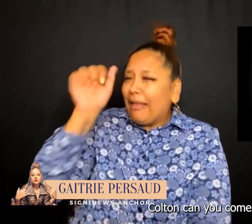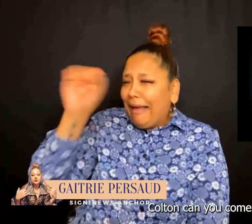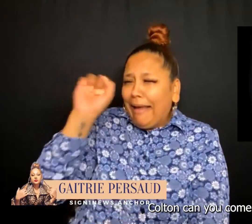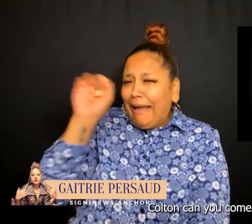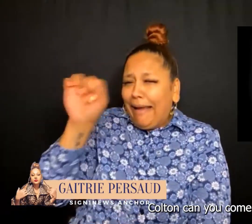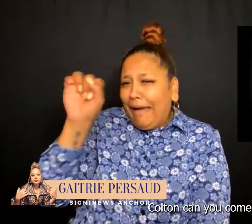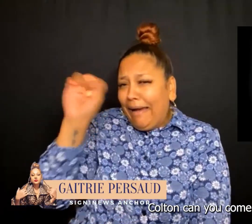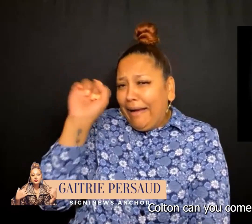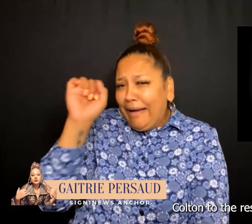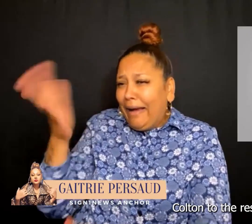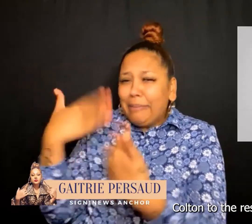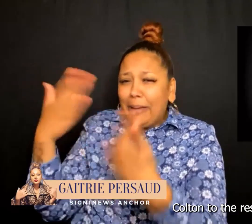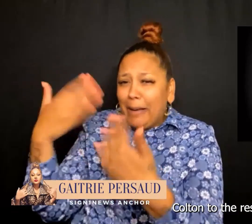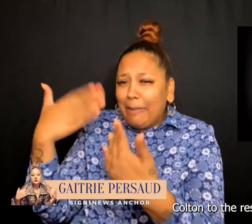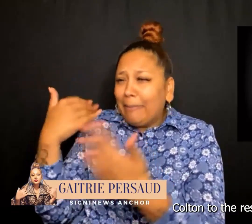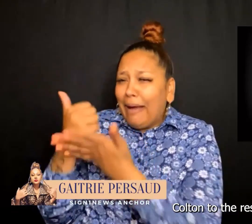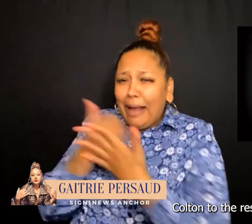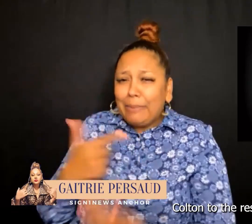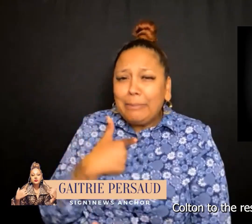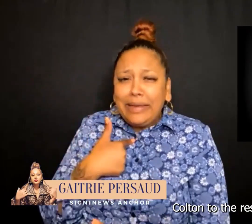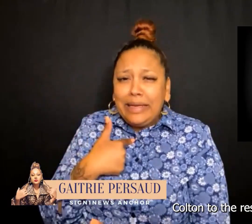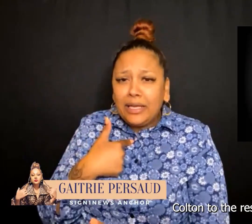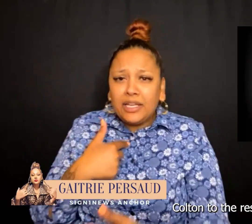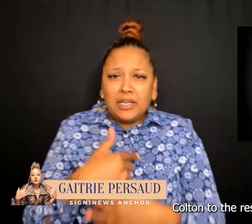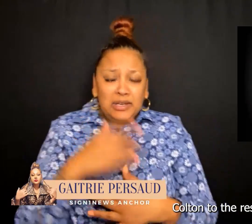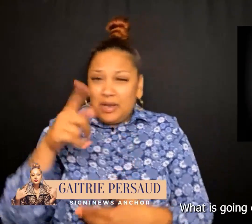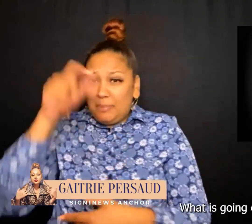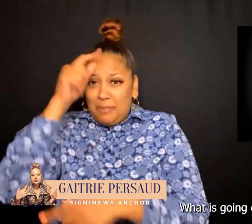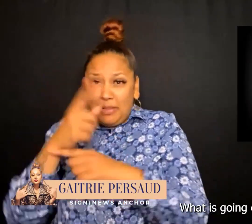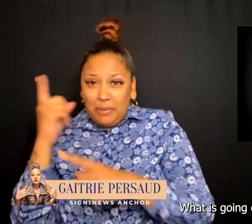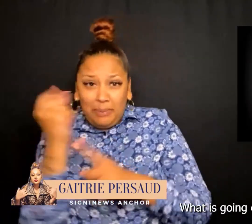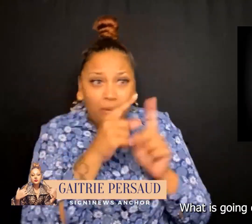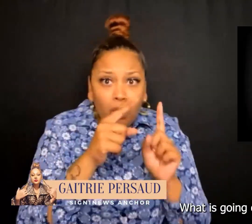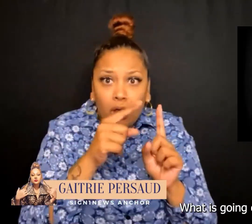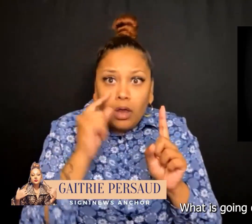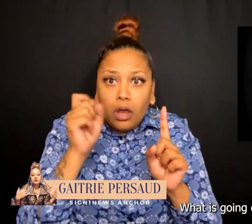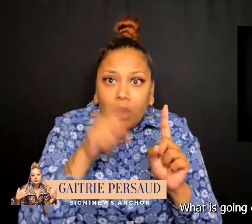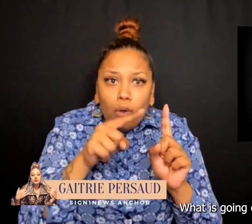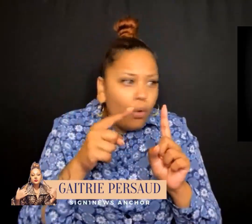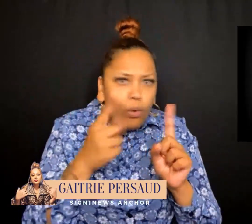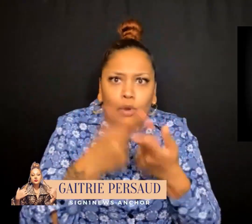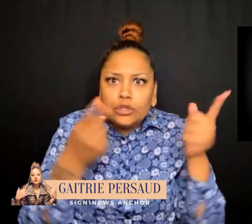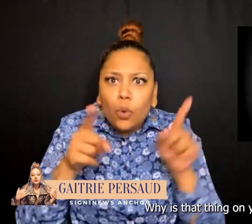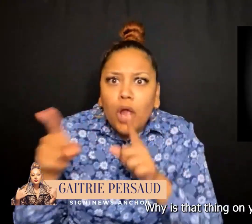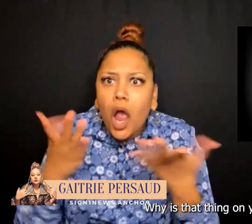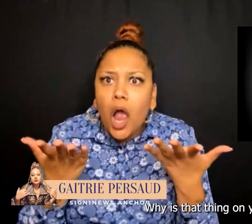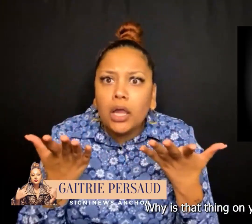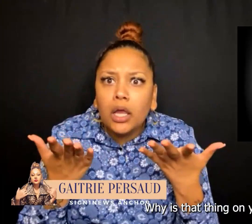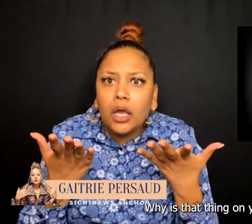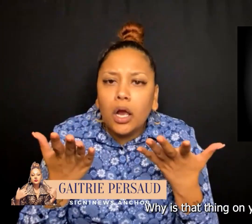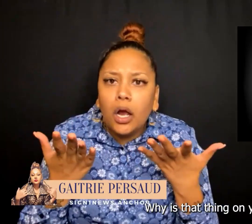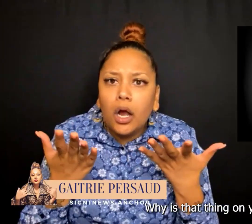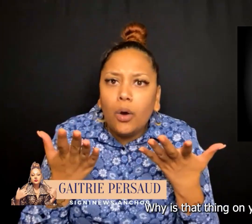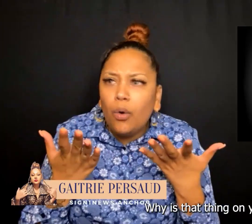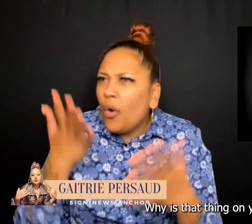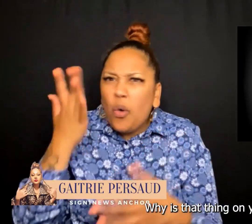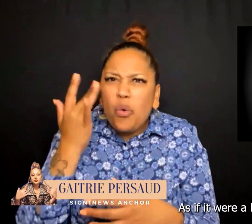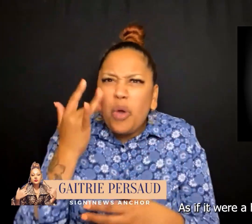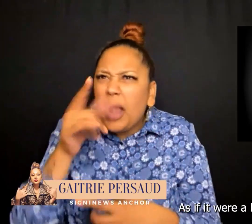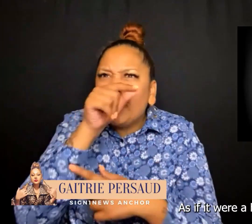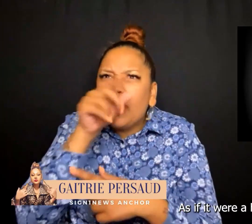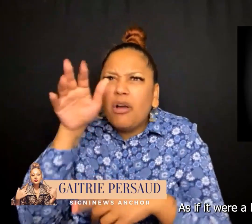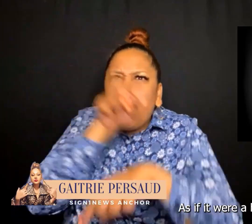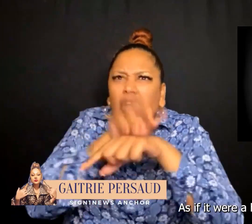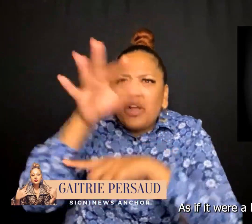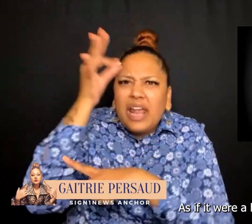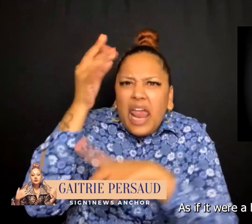can you come help me? Colton, to the rescue. What is going on? Why is that thing on your head? As